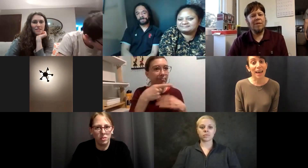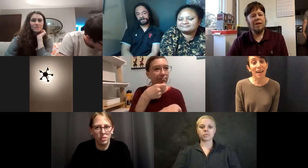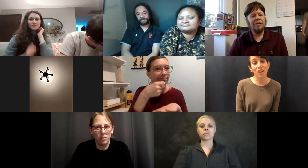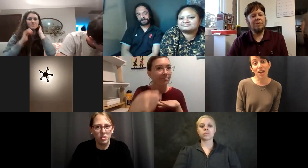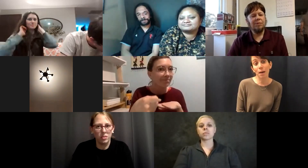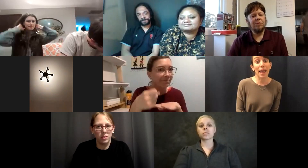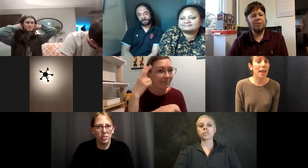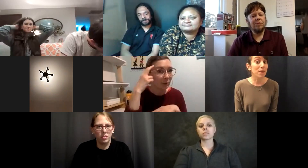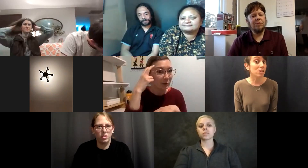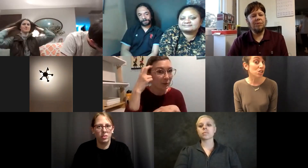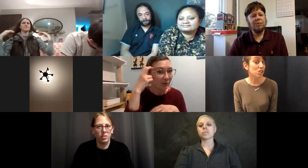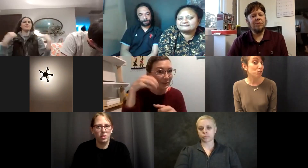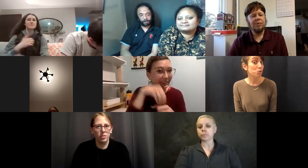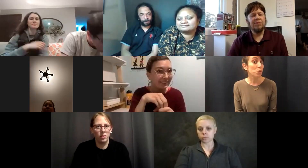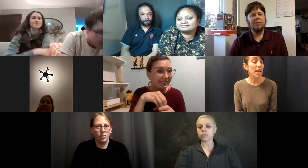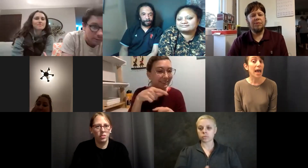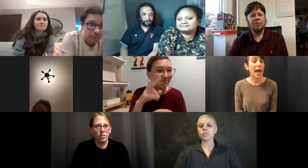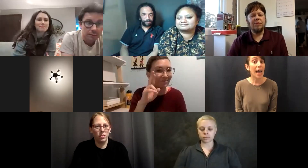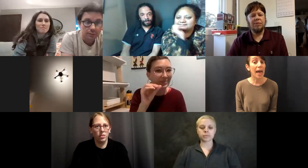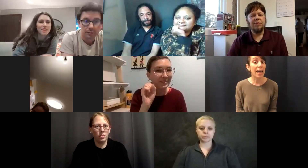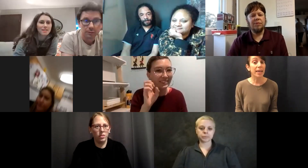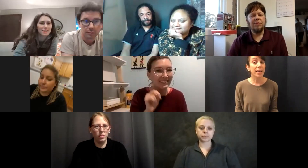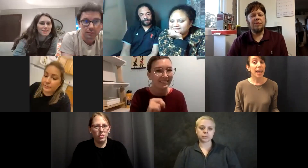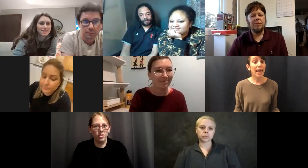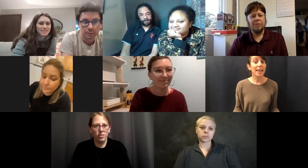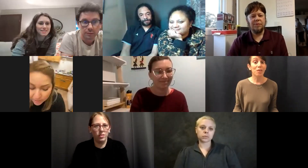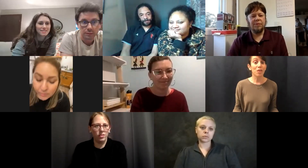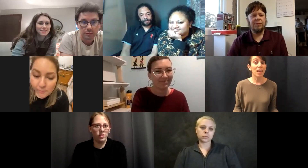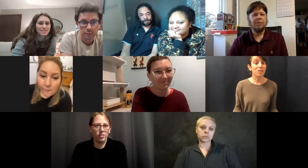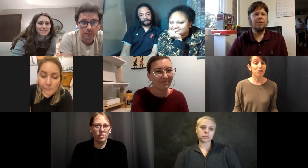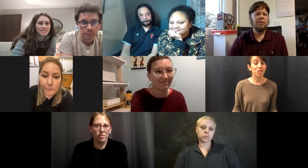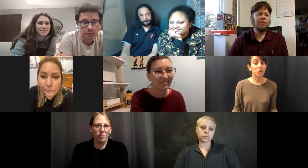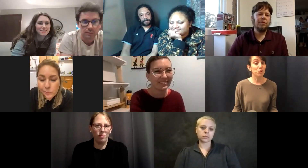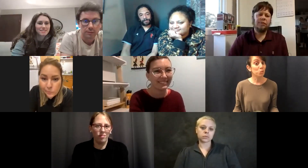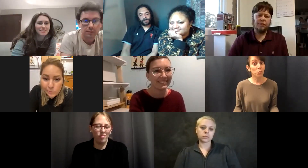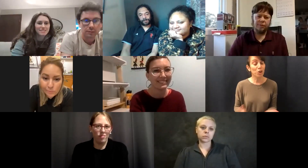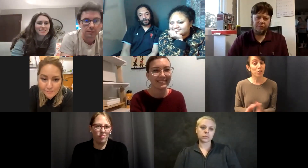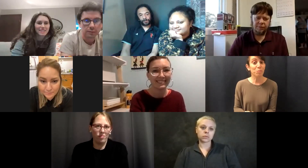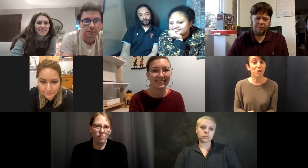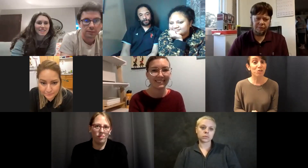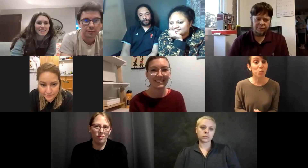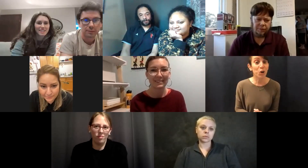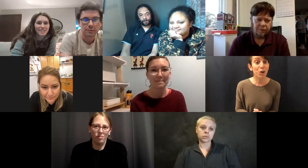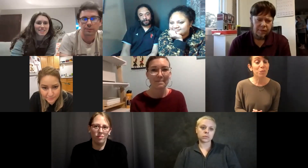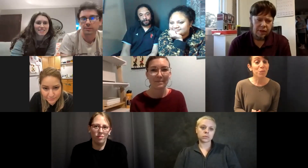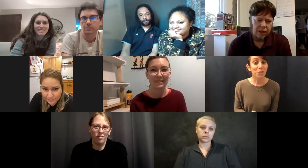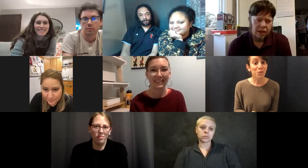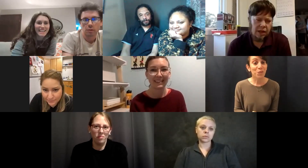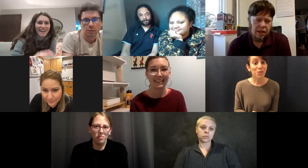wants to add their Amy, Jim, do you want to add anything to what your experiences